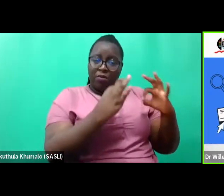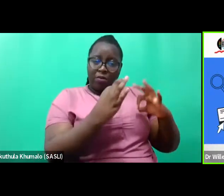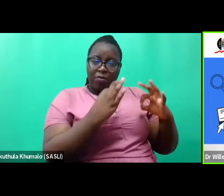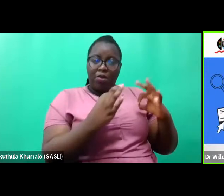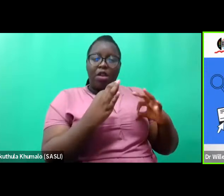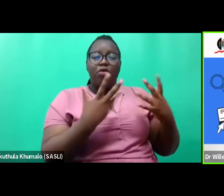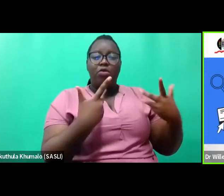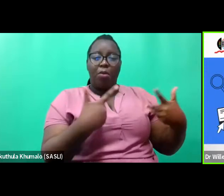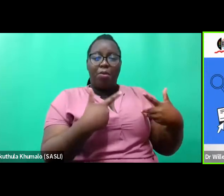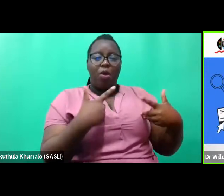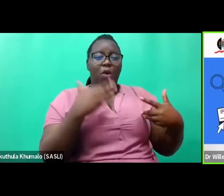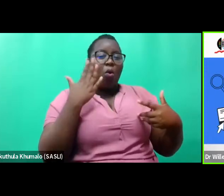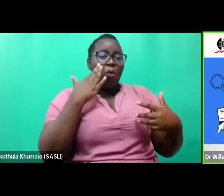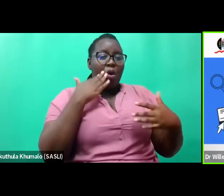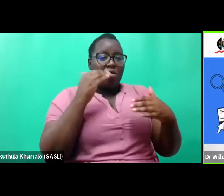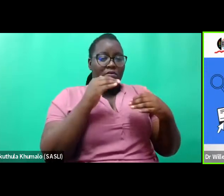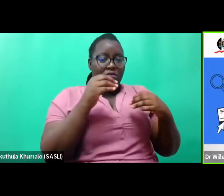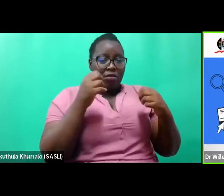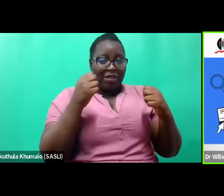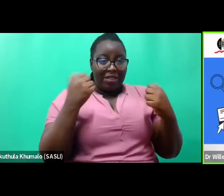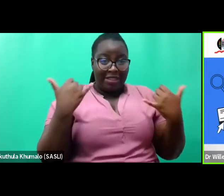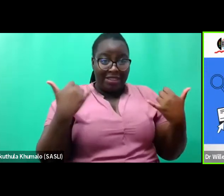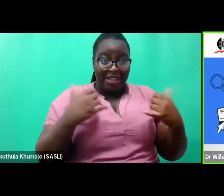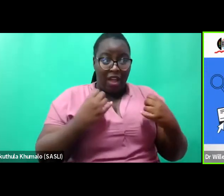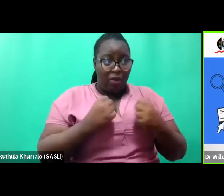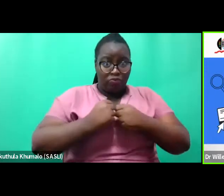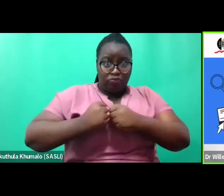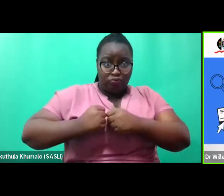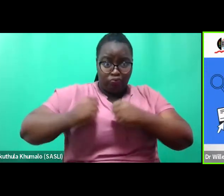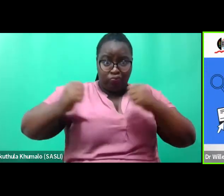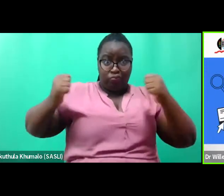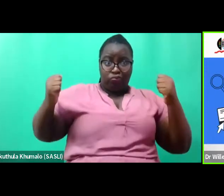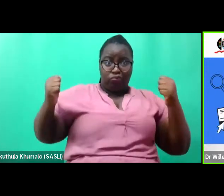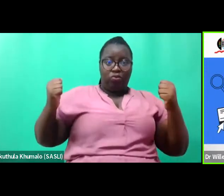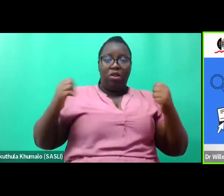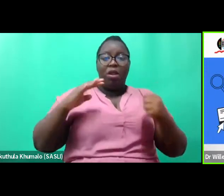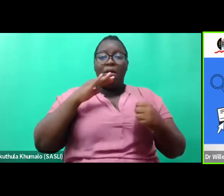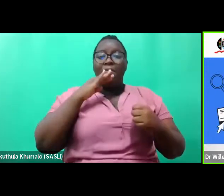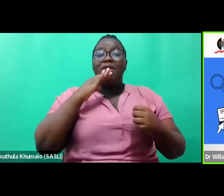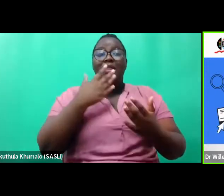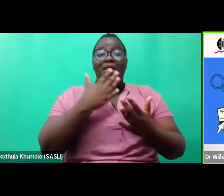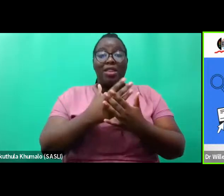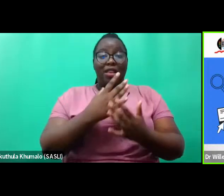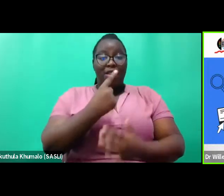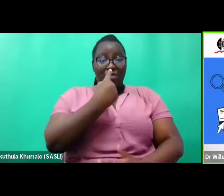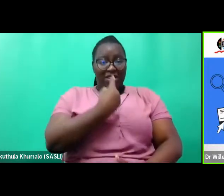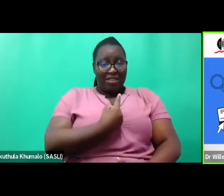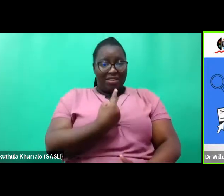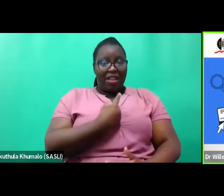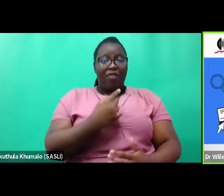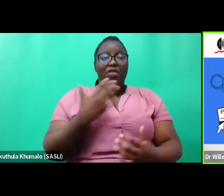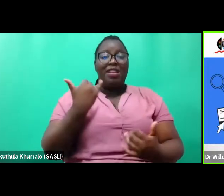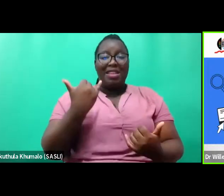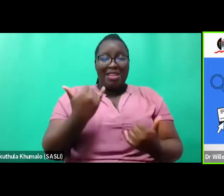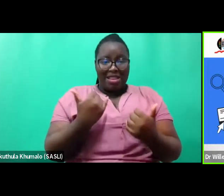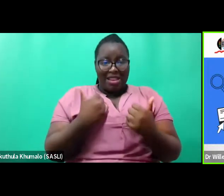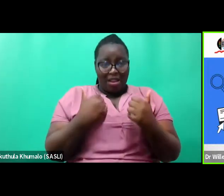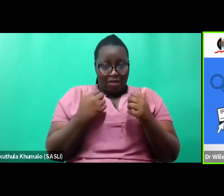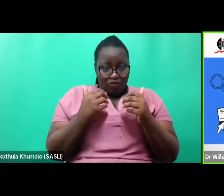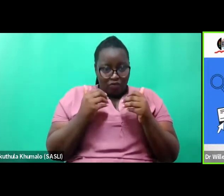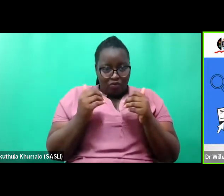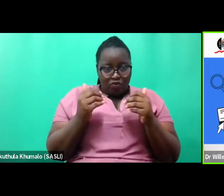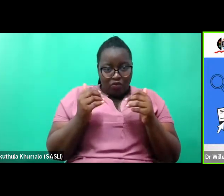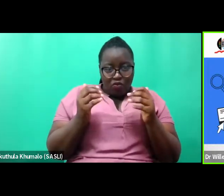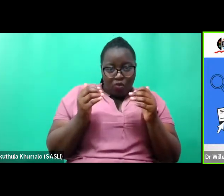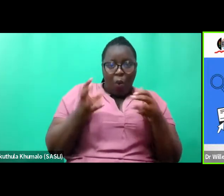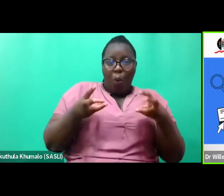the mask comes off, when you can now actually just be yourself, that's when the coping mechanisms are just not there.